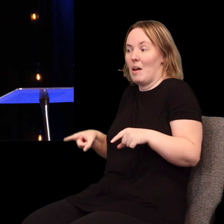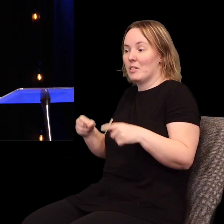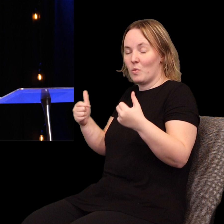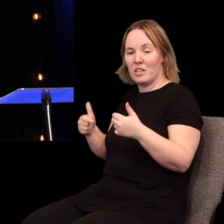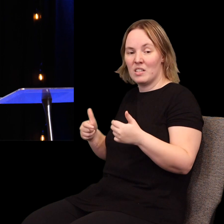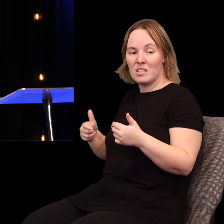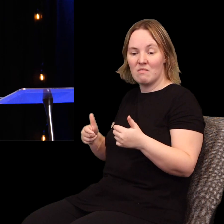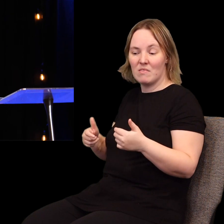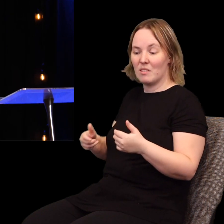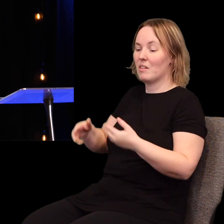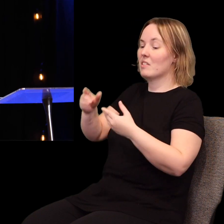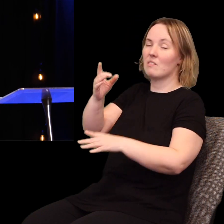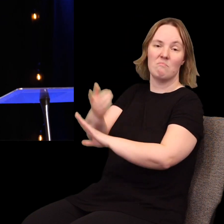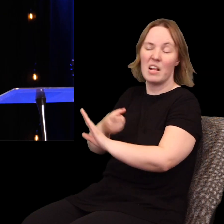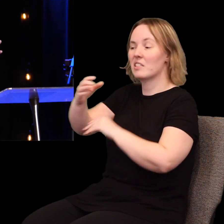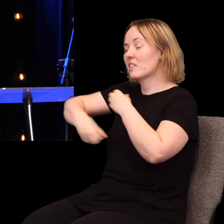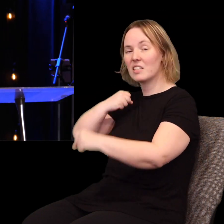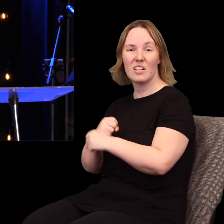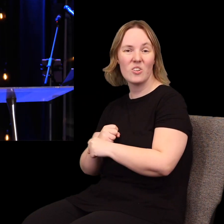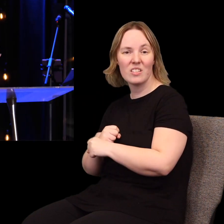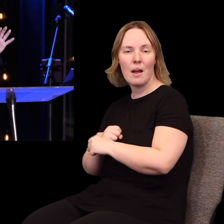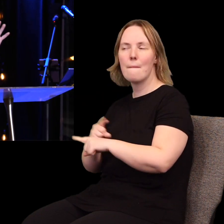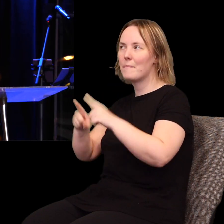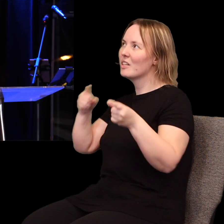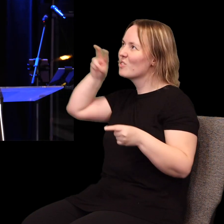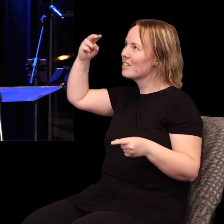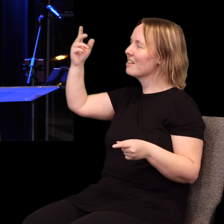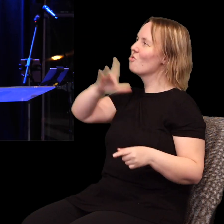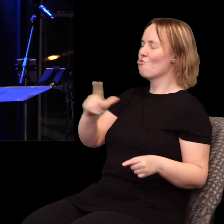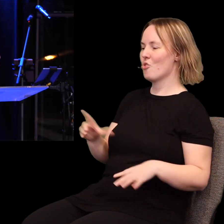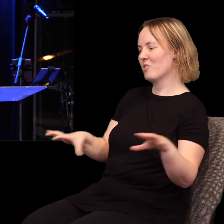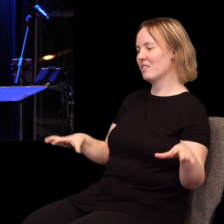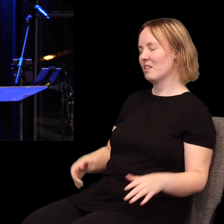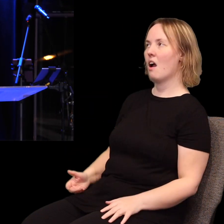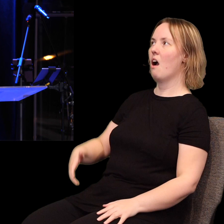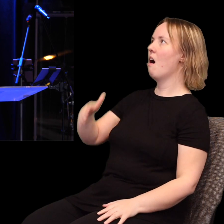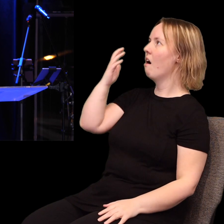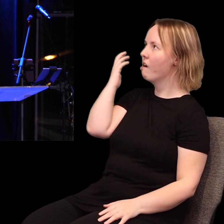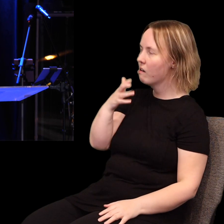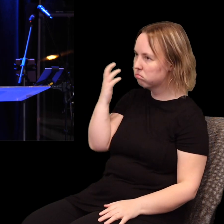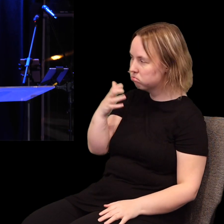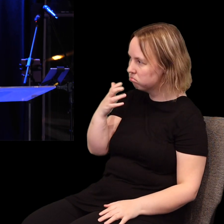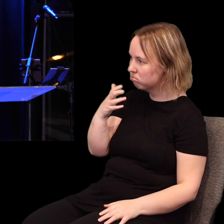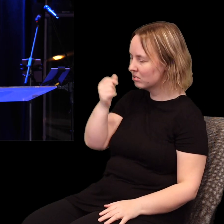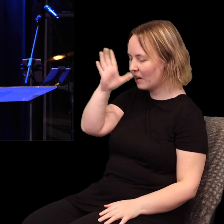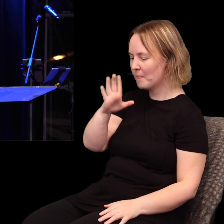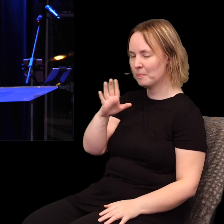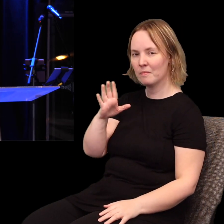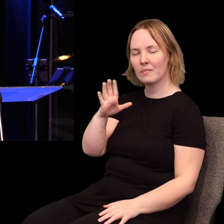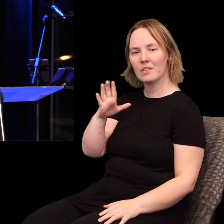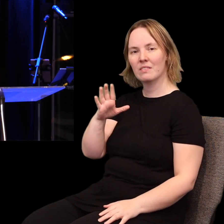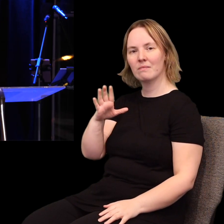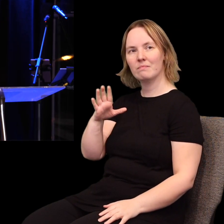quickly. Sometimes it can be several months or years, but you see the Lord doing and you can stand back and say, wow, God. I mean, have you ever had that